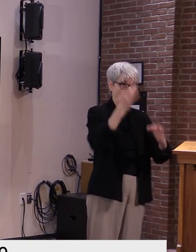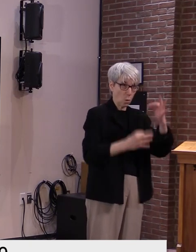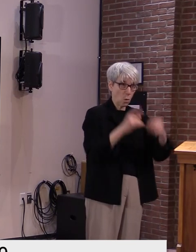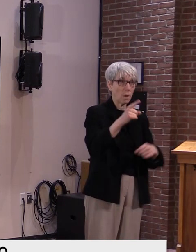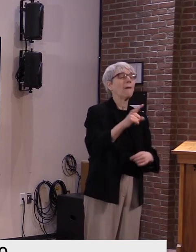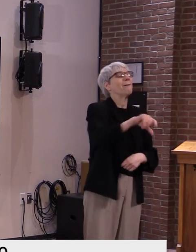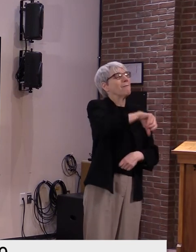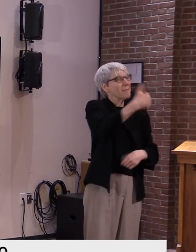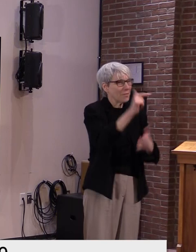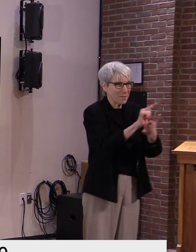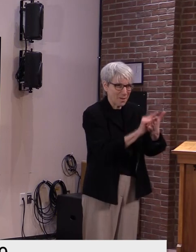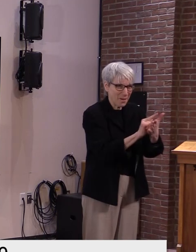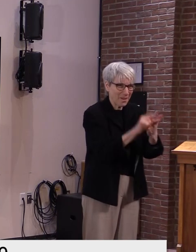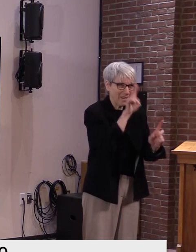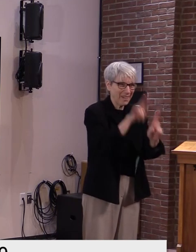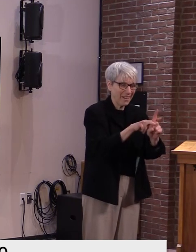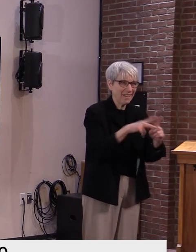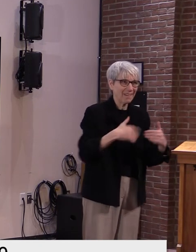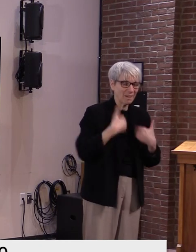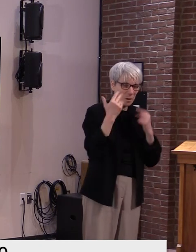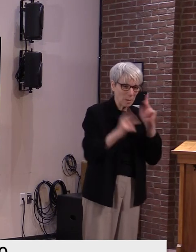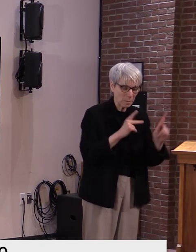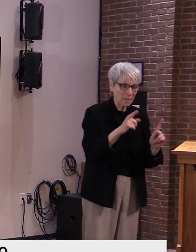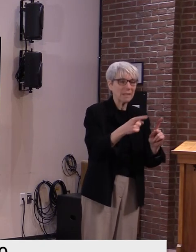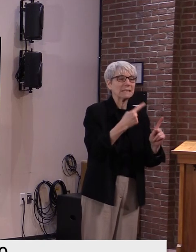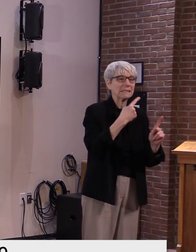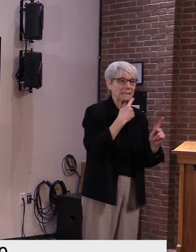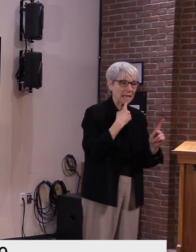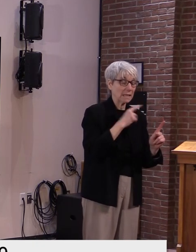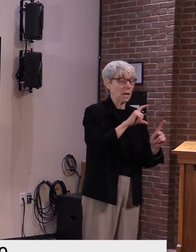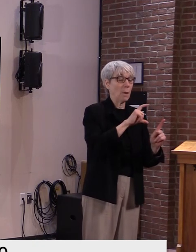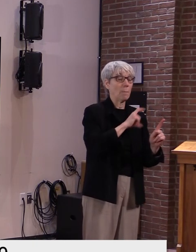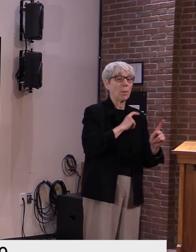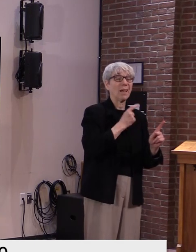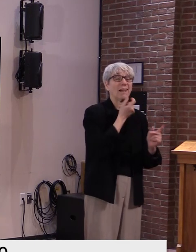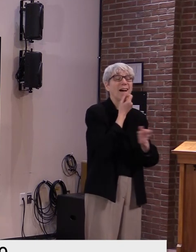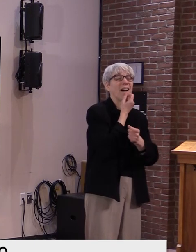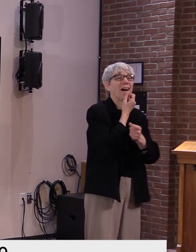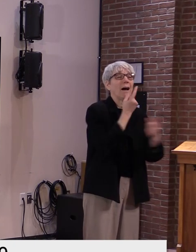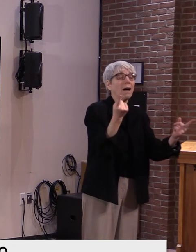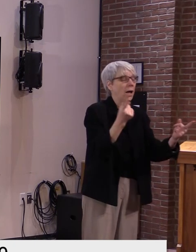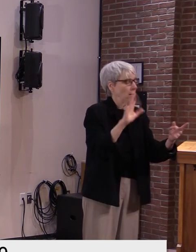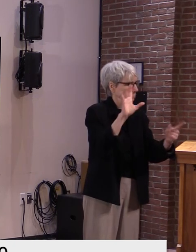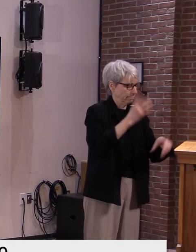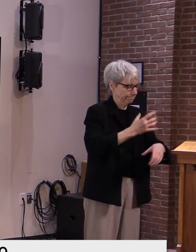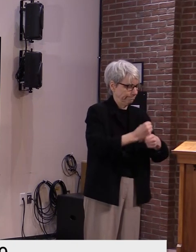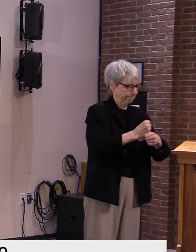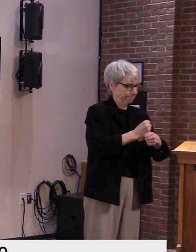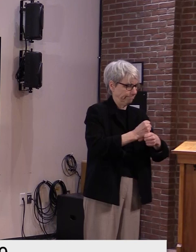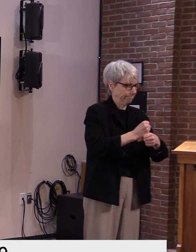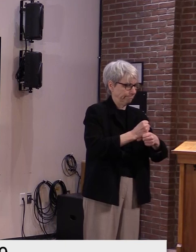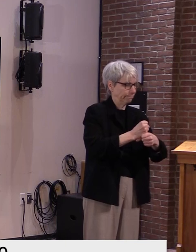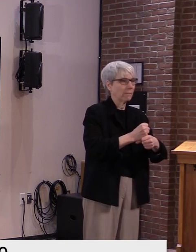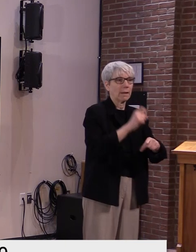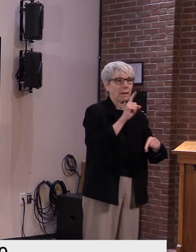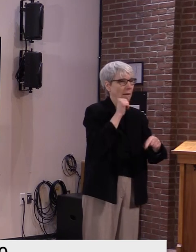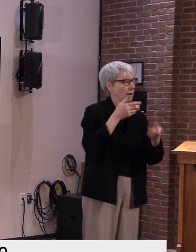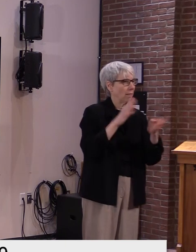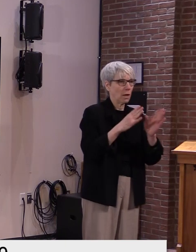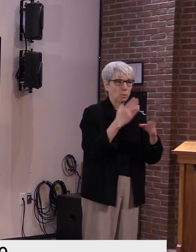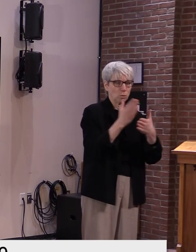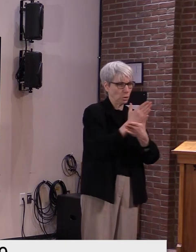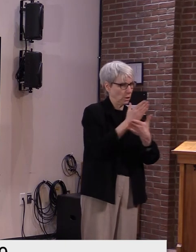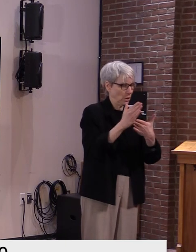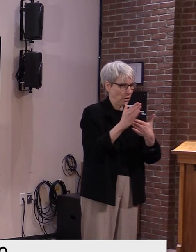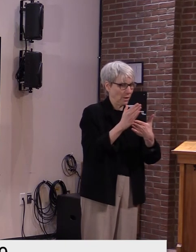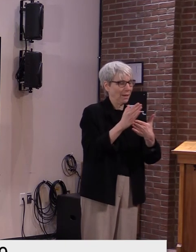juvenile law that prevents the law enforcement agency from doing any kind of publicity that relates to that report. But again, there's a conflicting